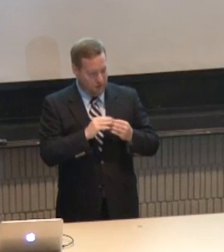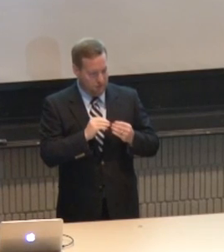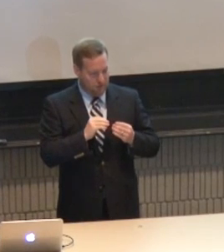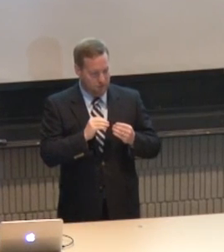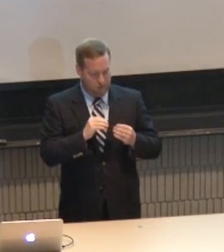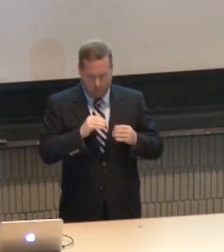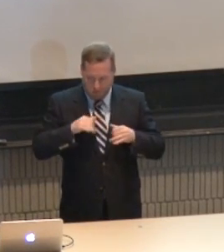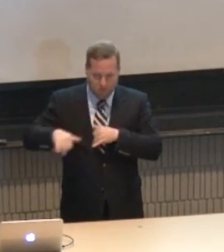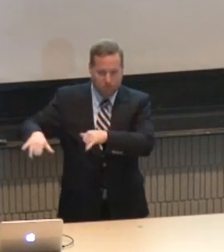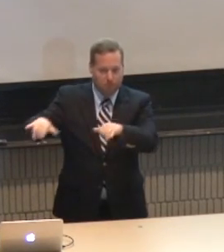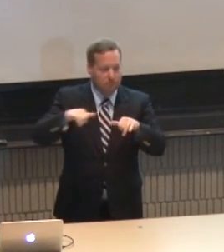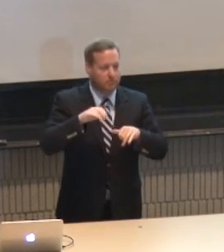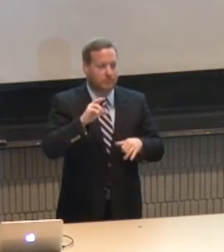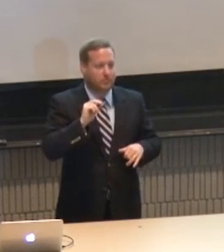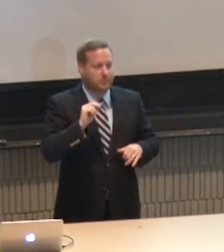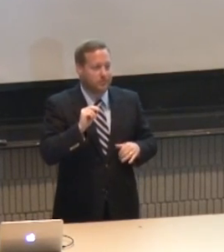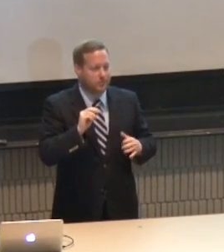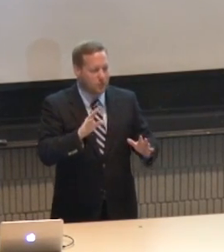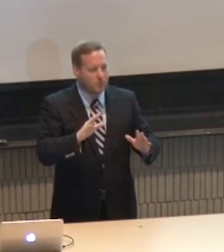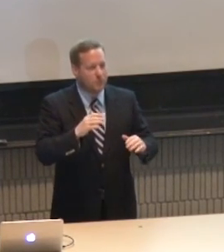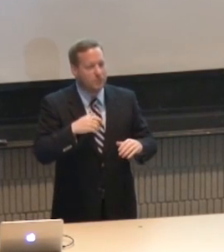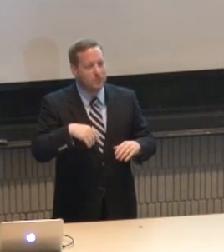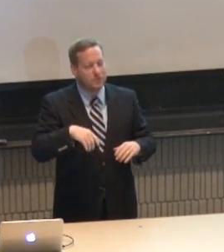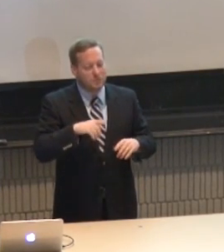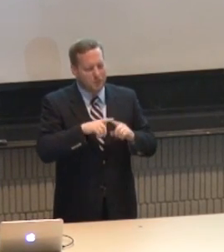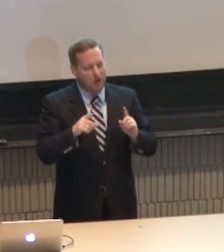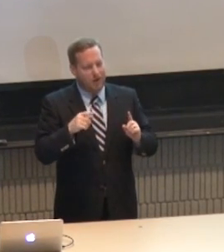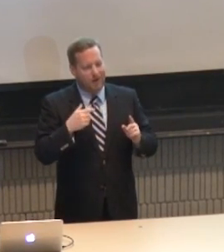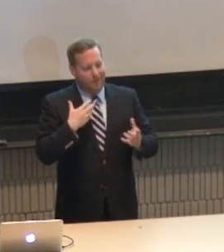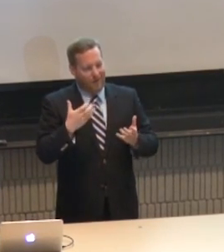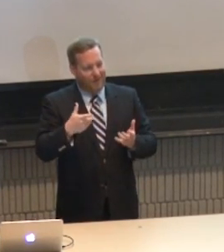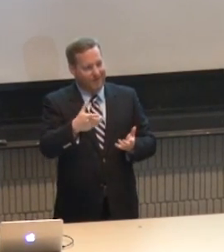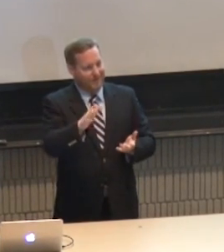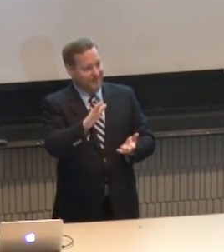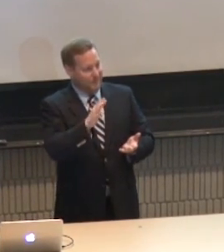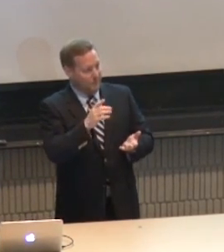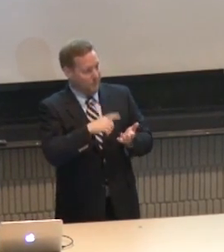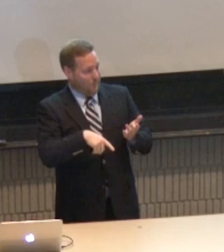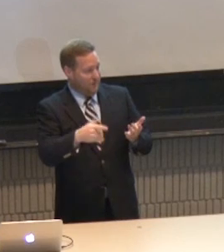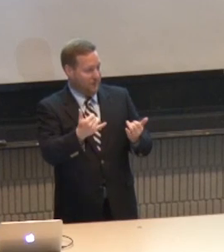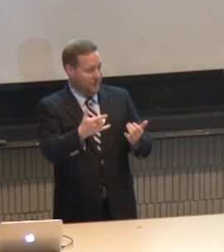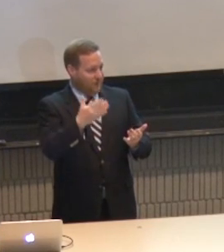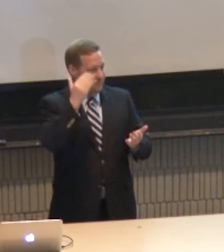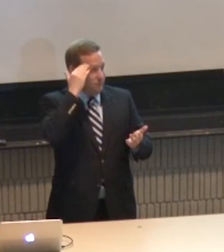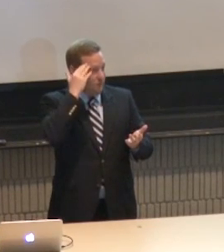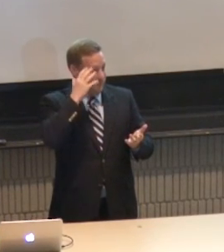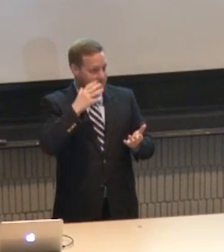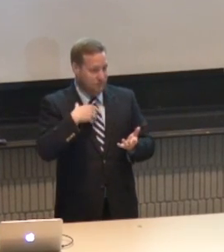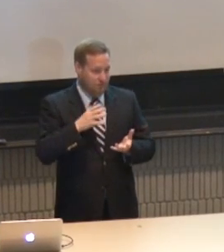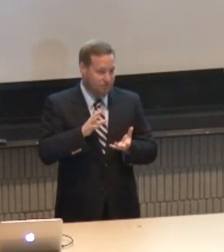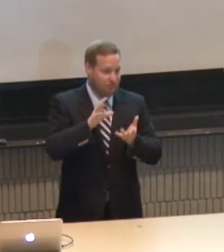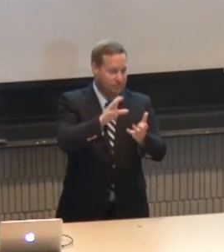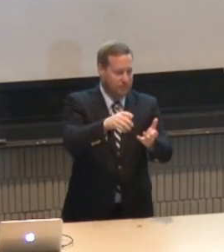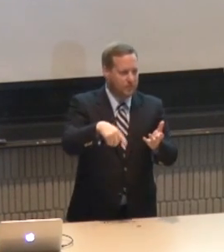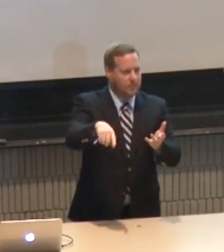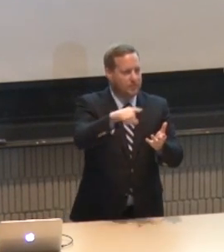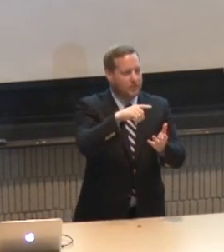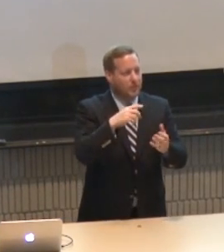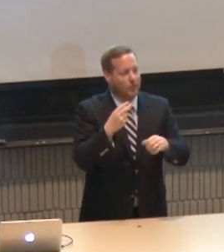of different messages out there. I don't want you to misunderstand and think this point of view that I've shared with you is the only one. That's not true.